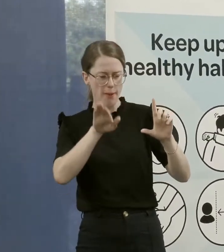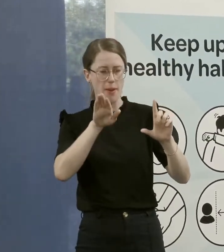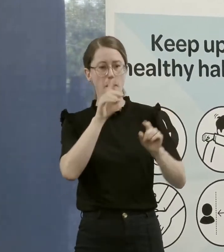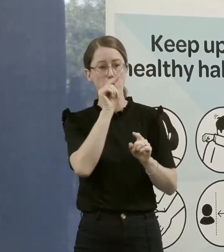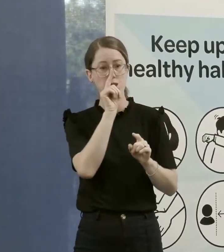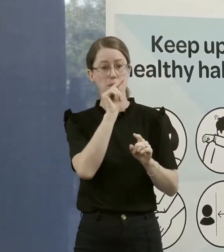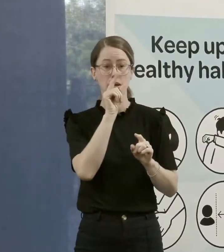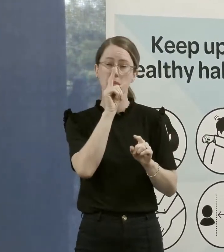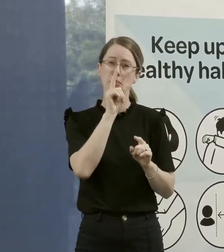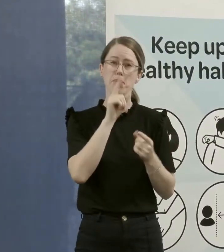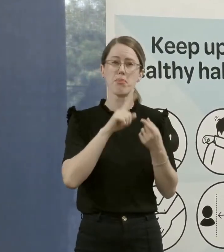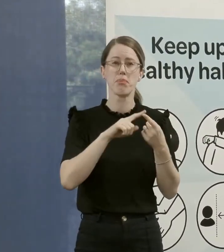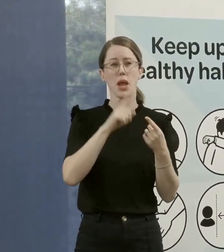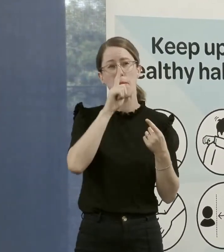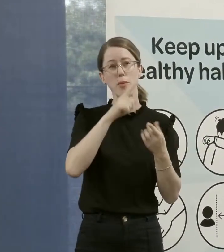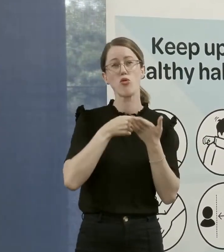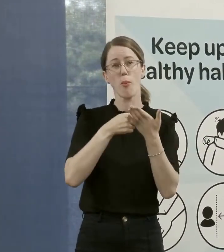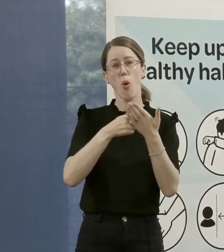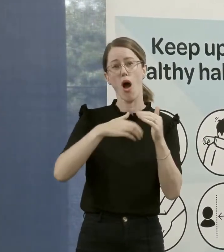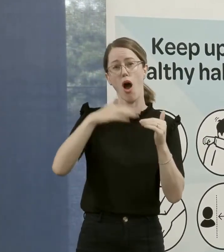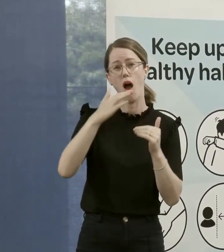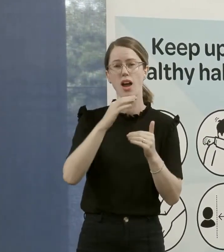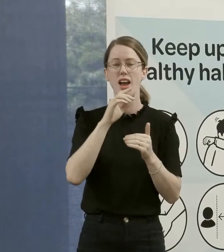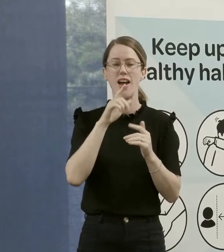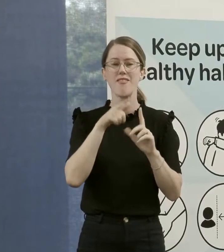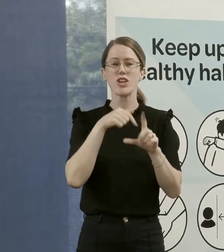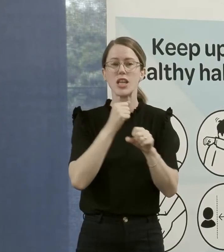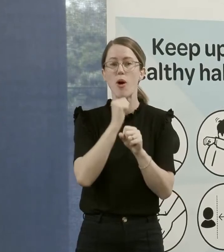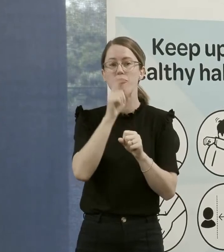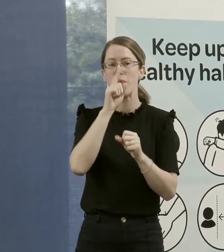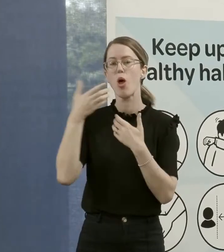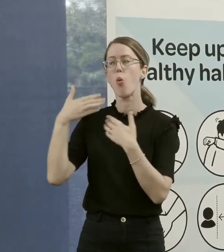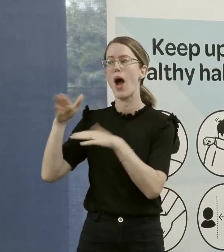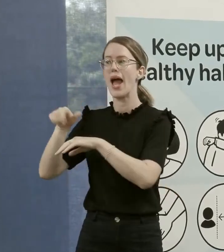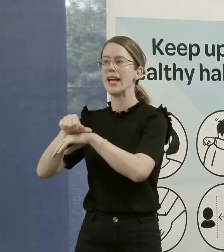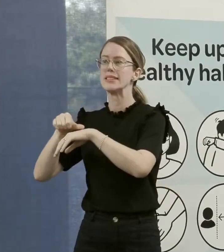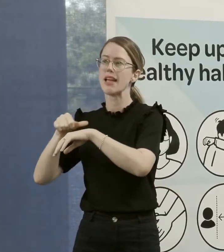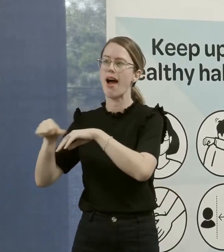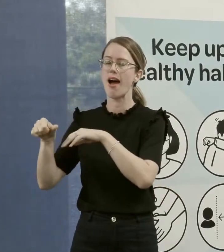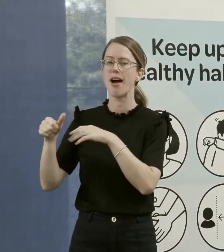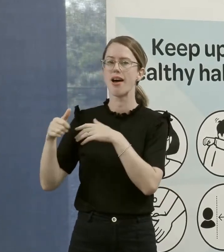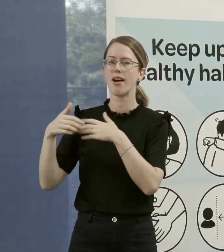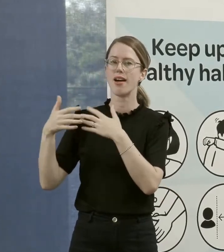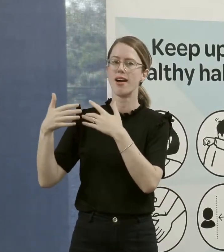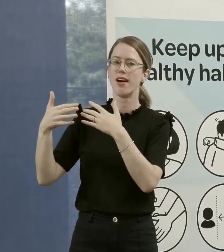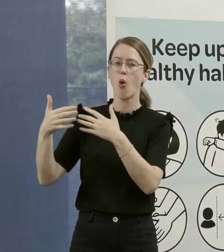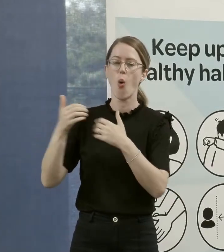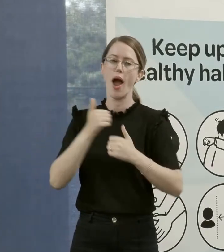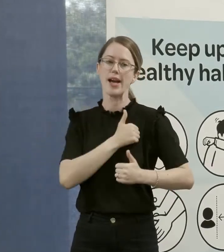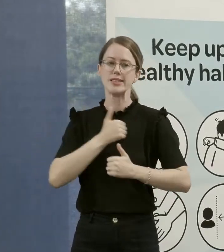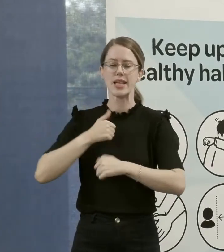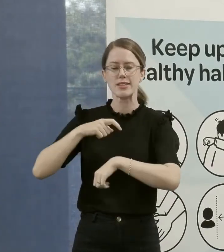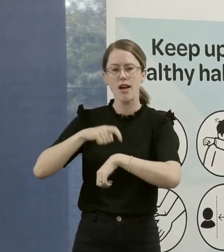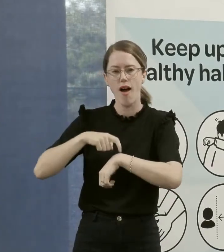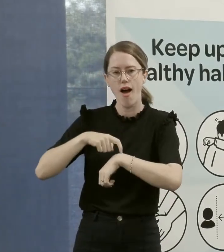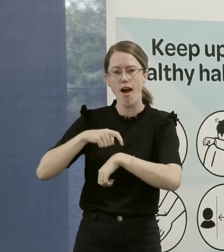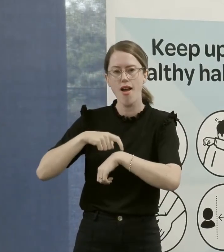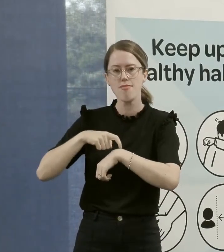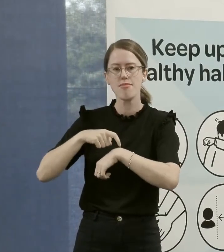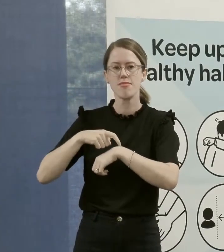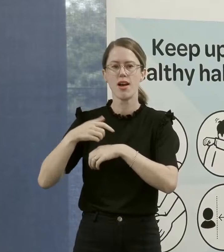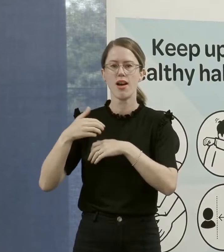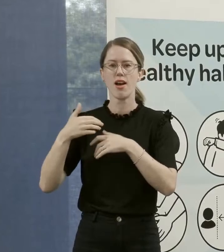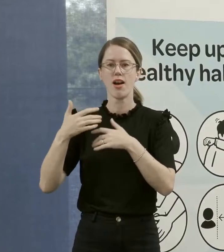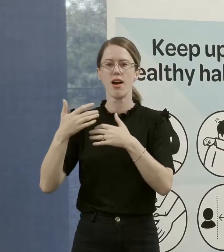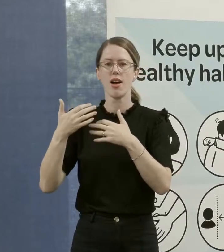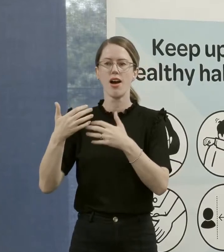people reporting. For example, if people were away over Easter and the Anzac period, they may not have